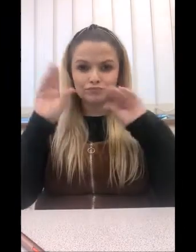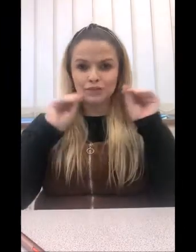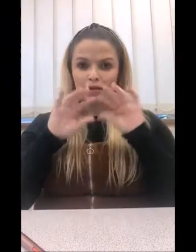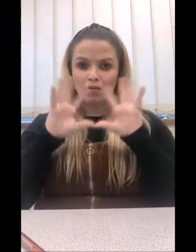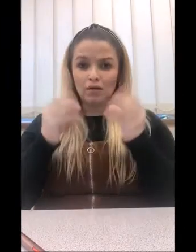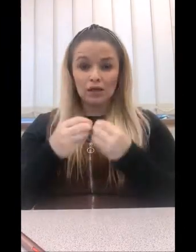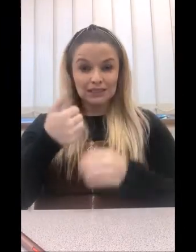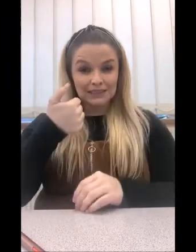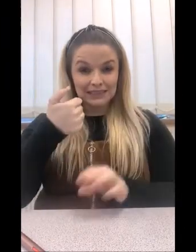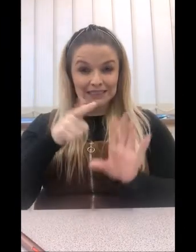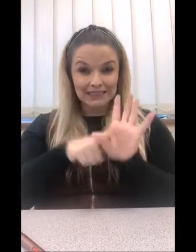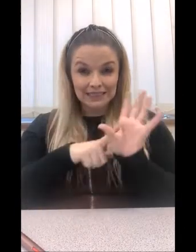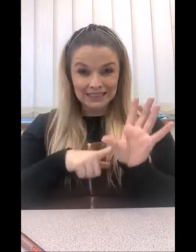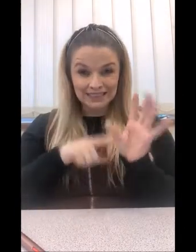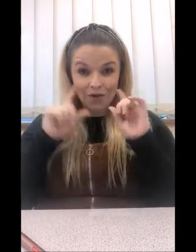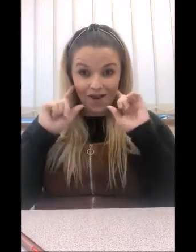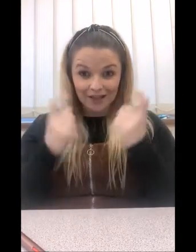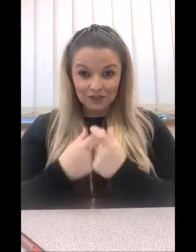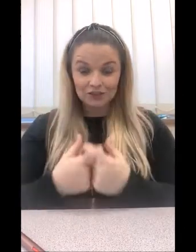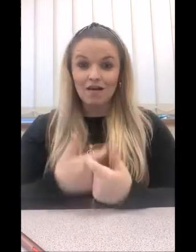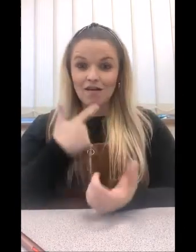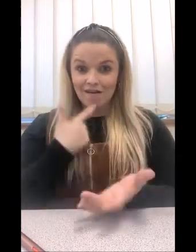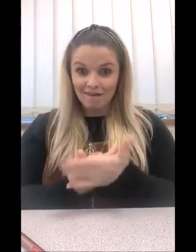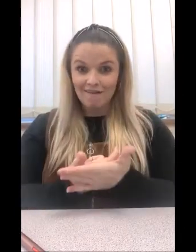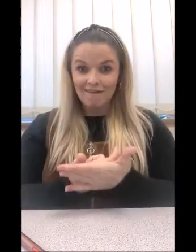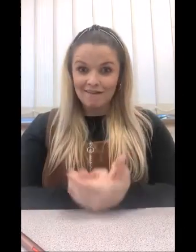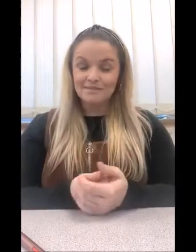I've been learning at college for 6 years.